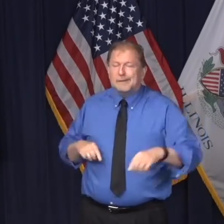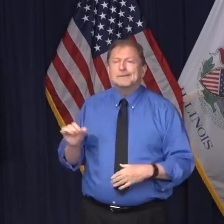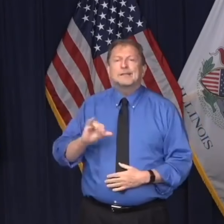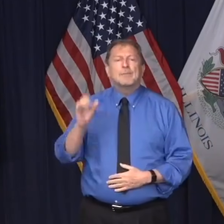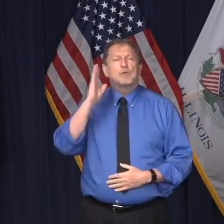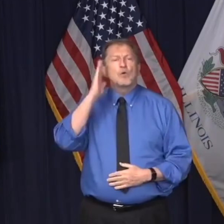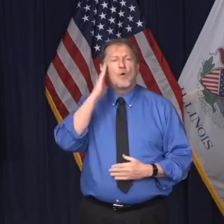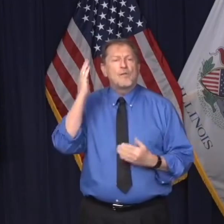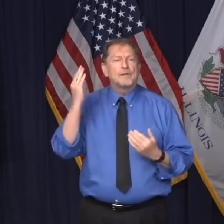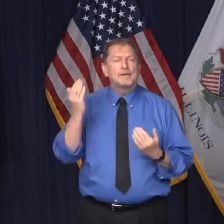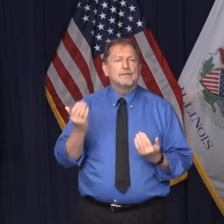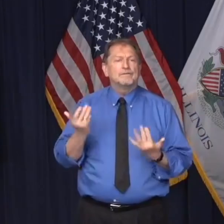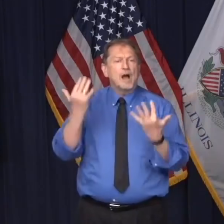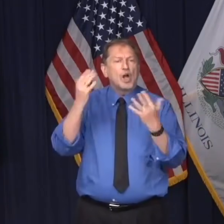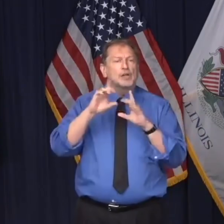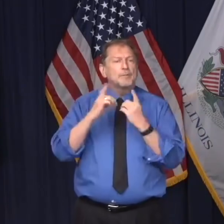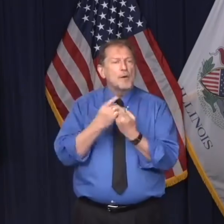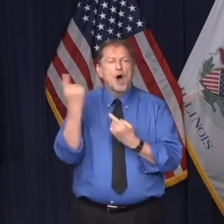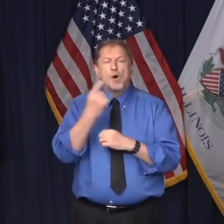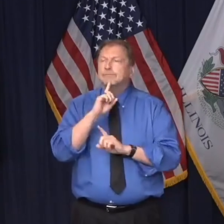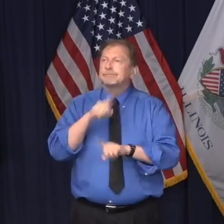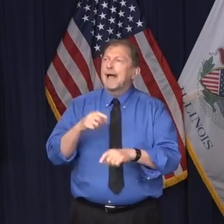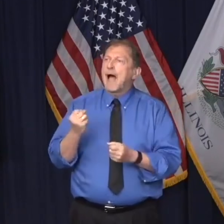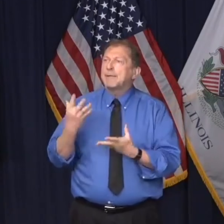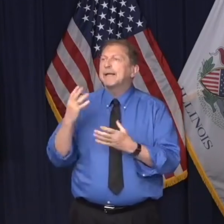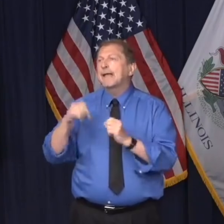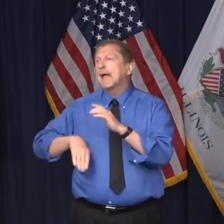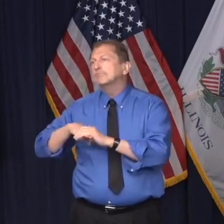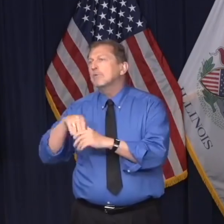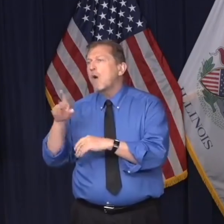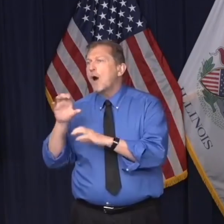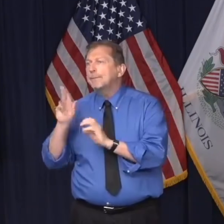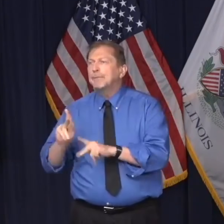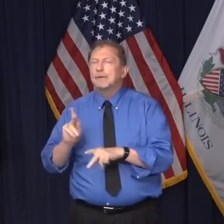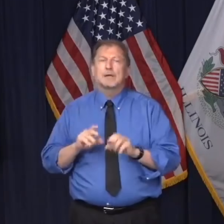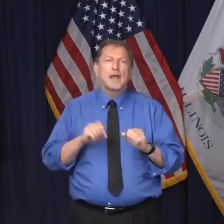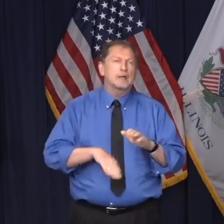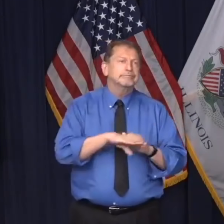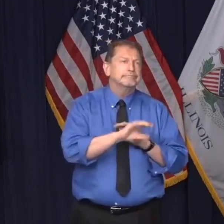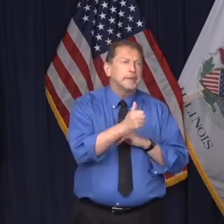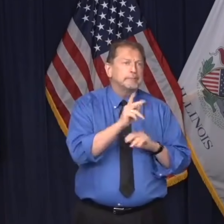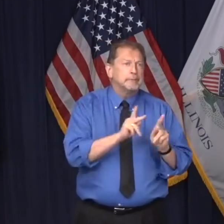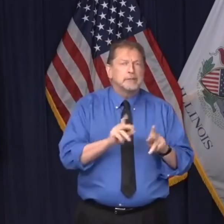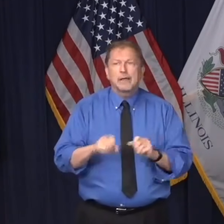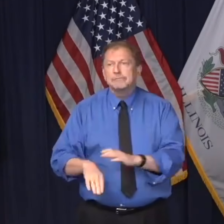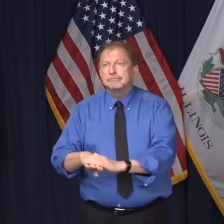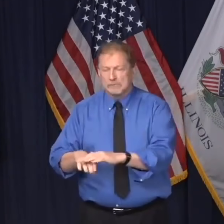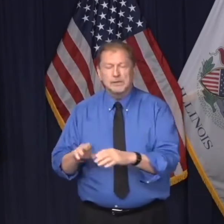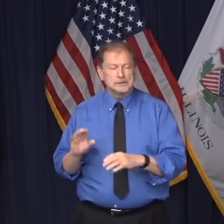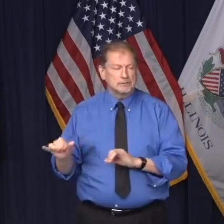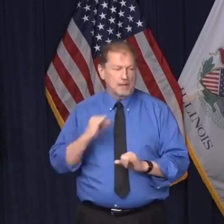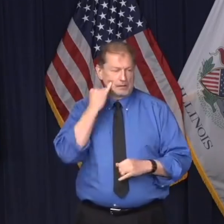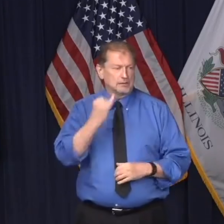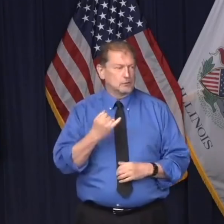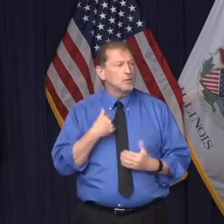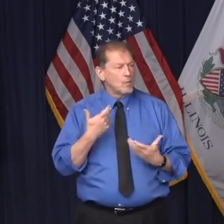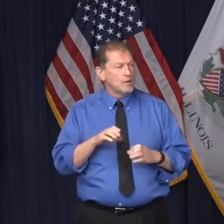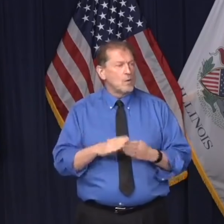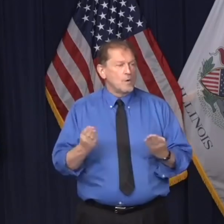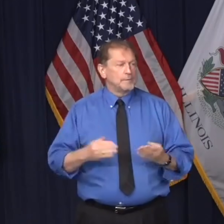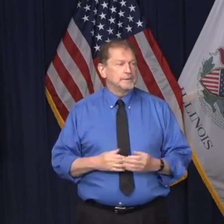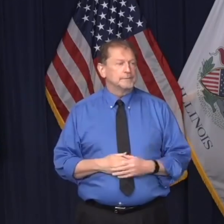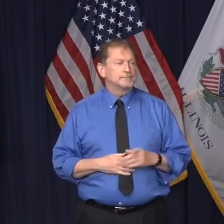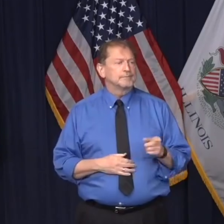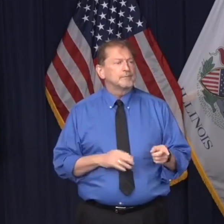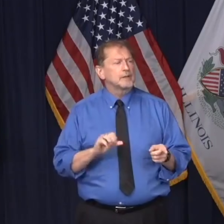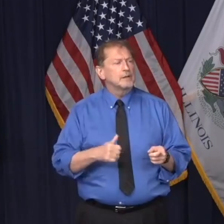fire marshal, for example. But it is a top concern of mine to open small businesses as soon as possible. We have a very